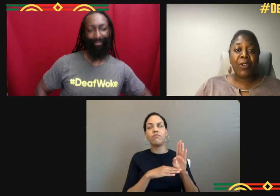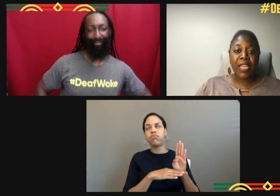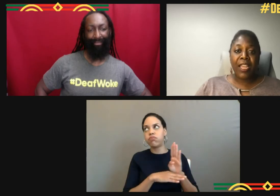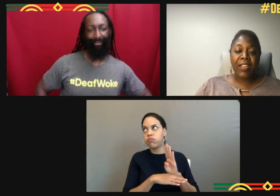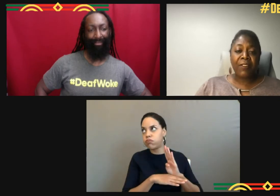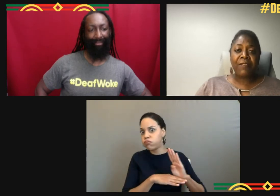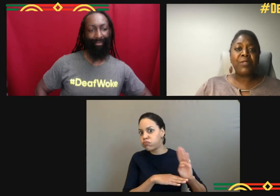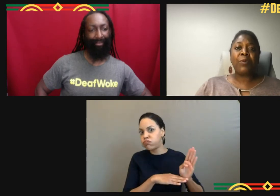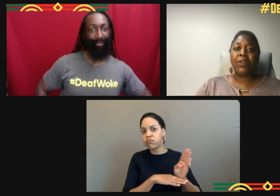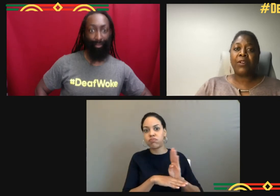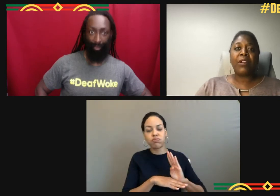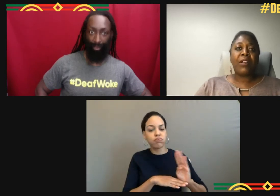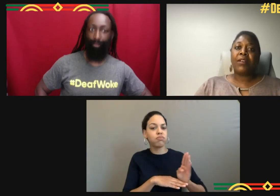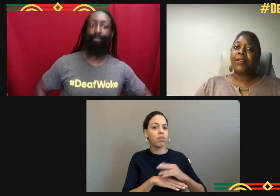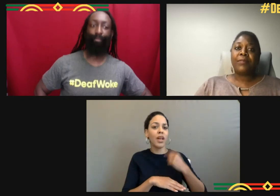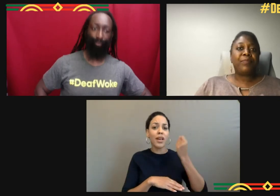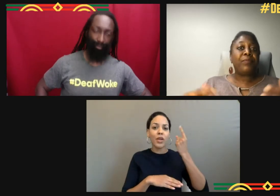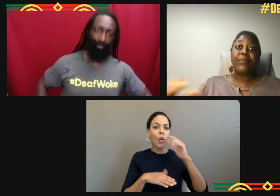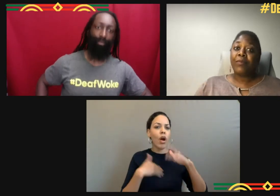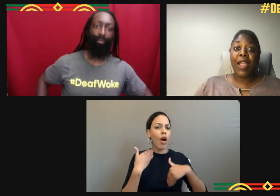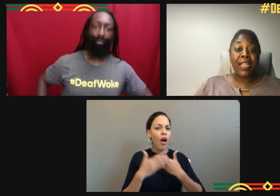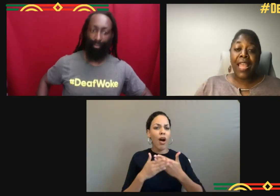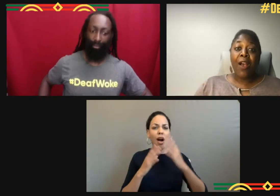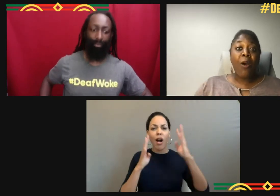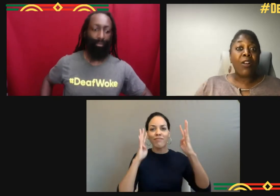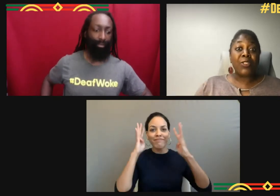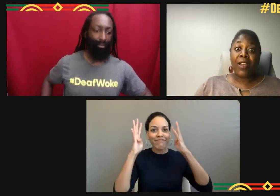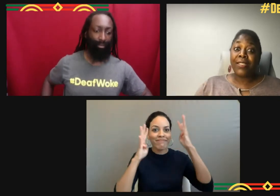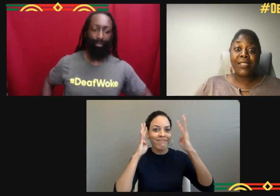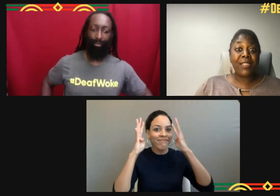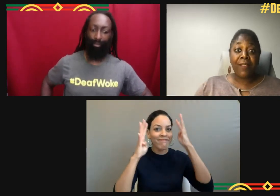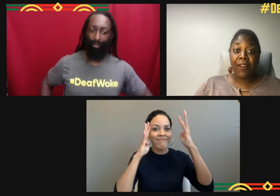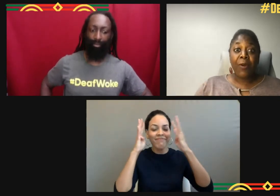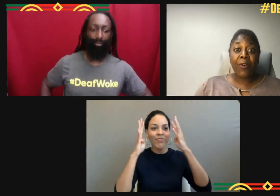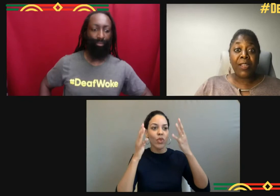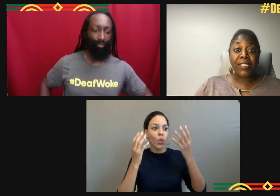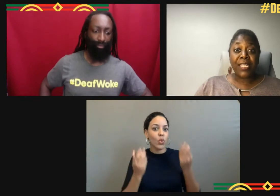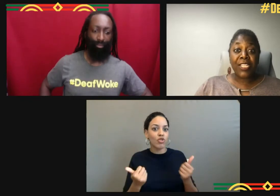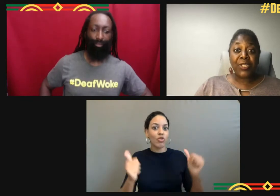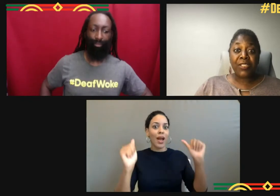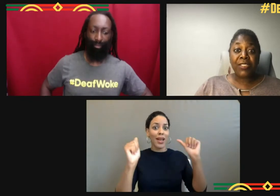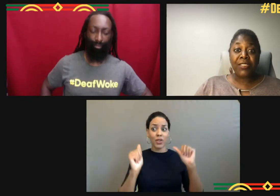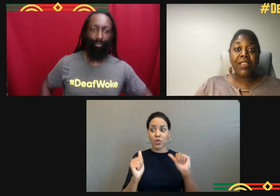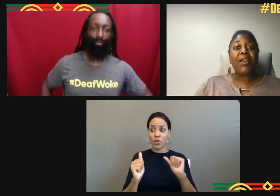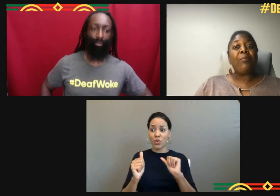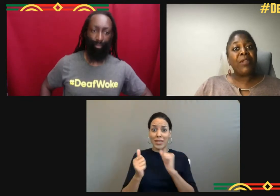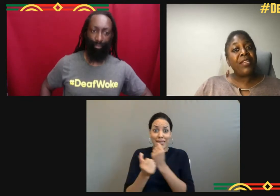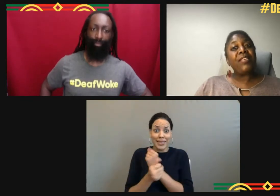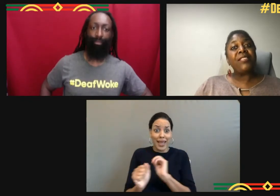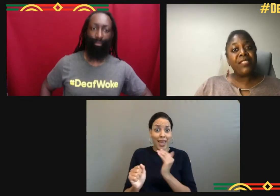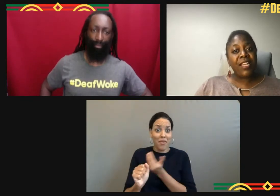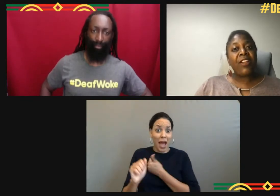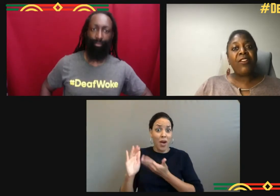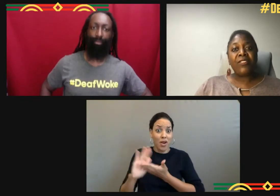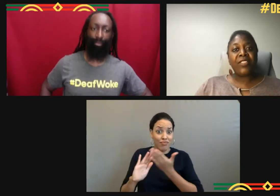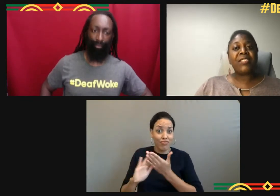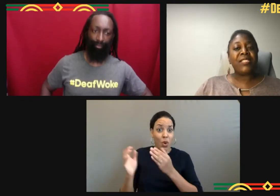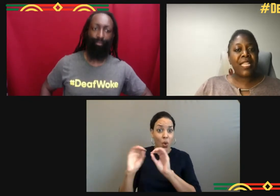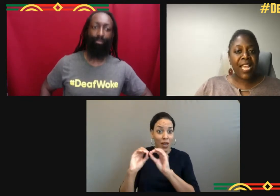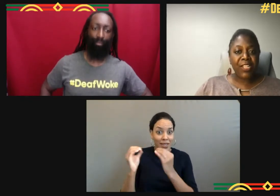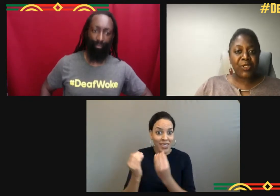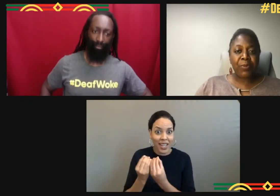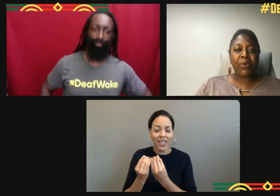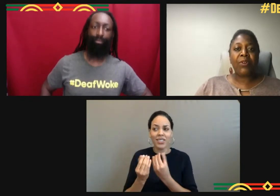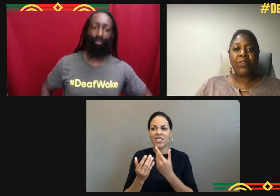all creatives, we're right now all trying to save our organizations. But is there